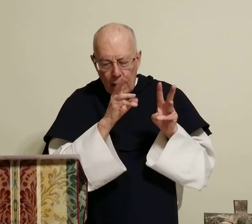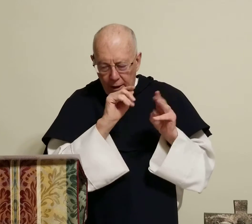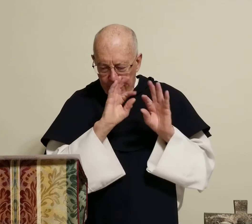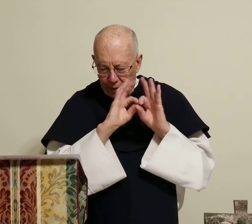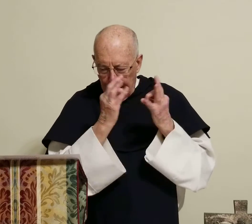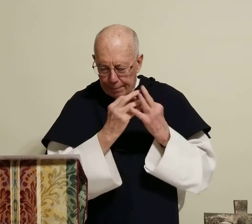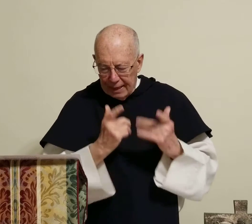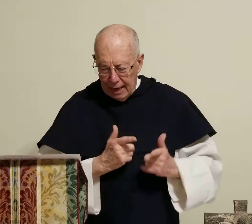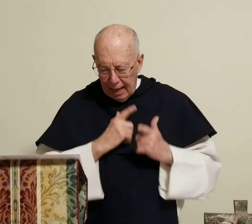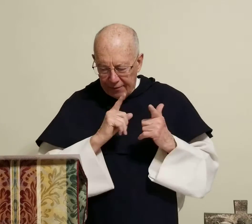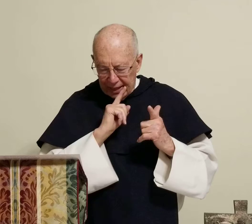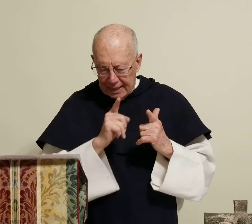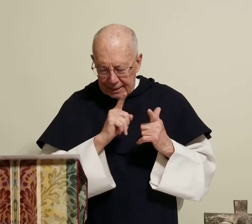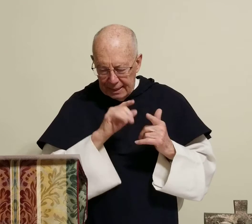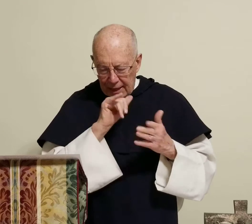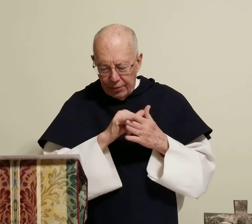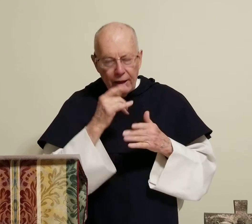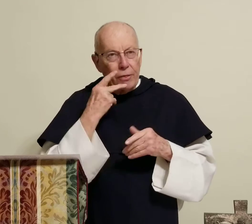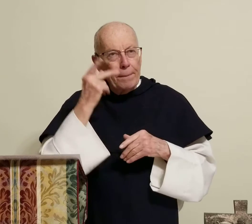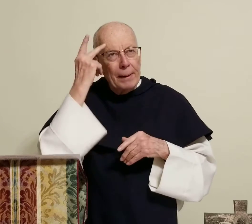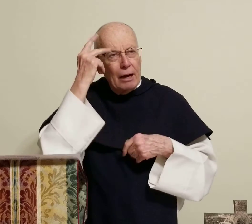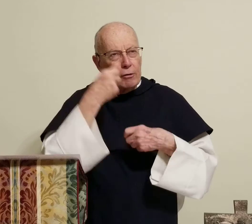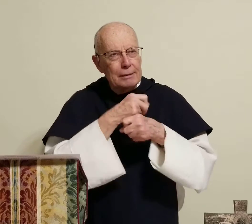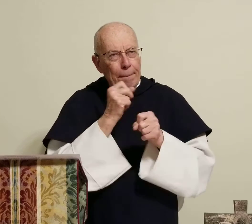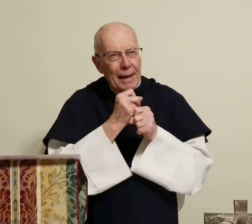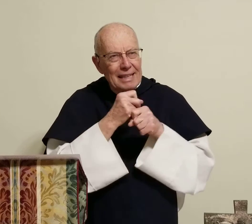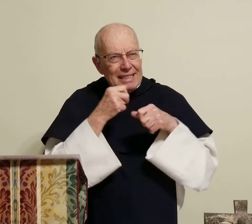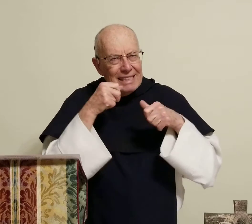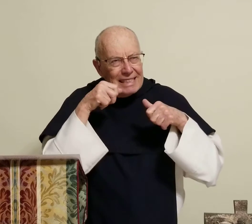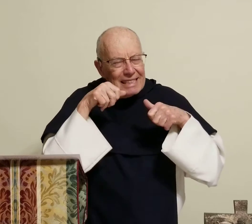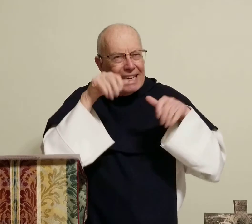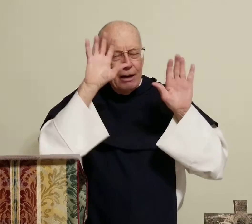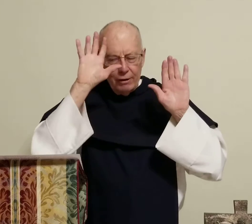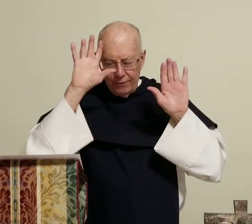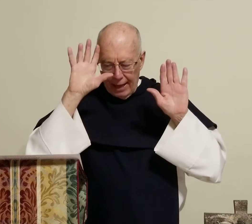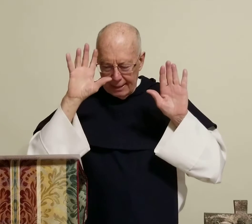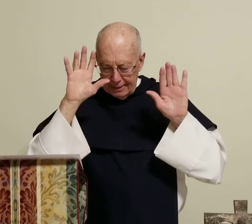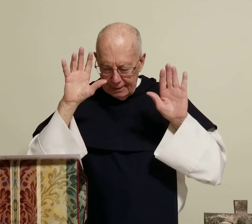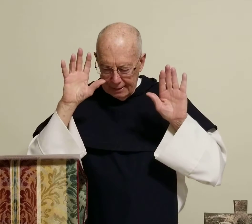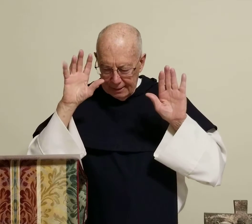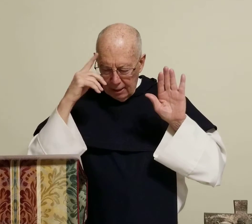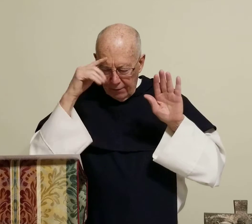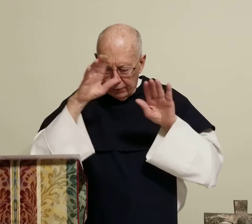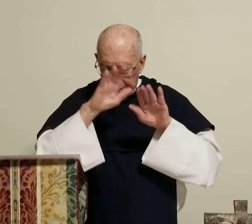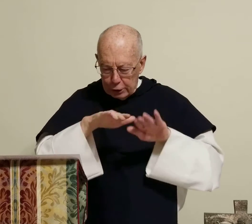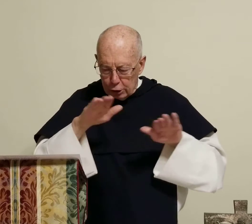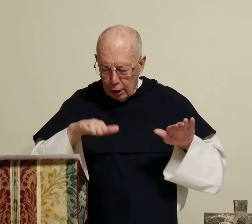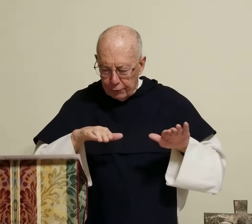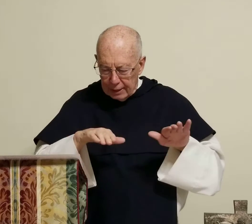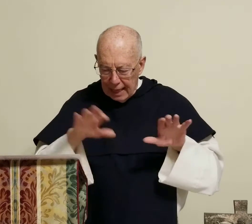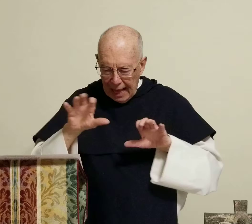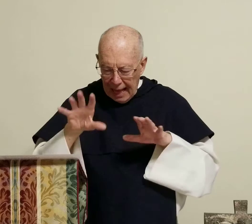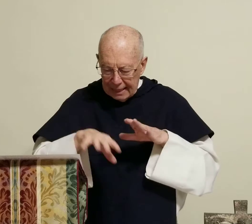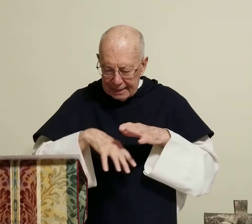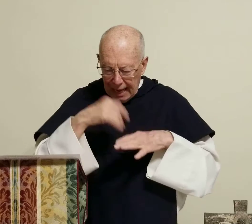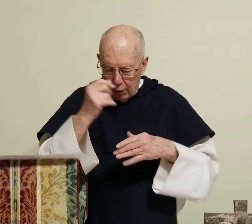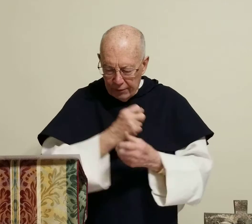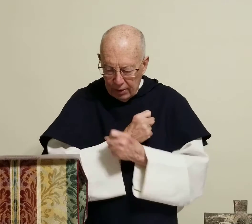of family life is that the parent may sacrifice for the children as the other